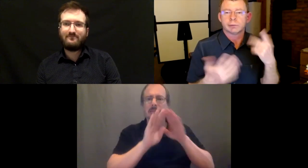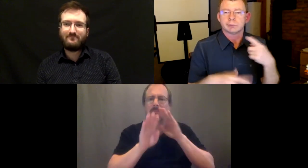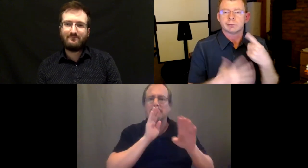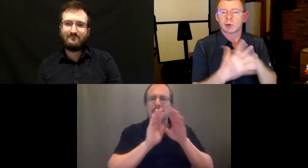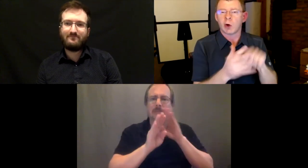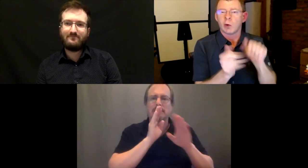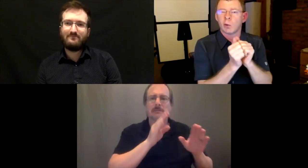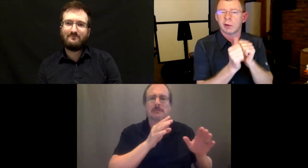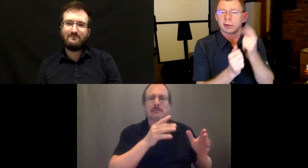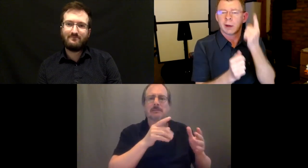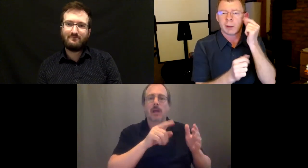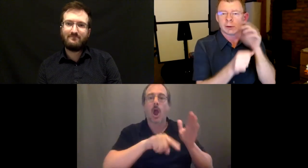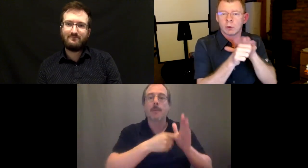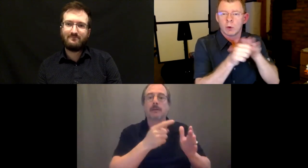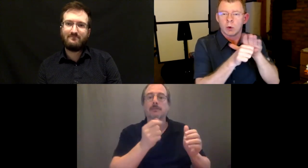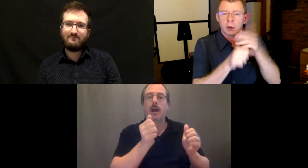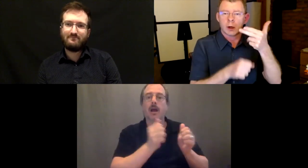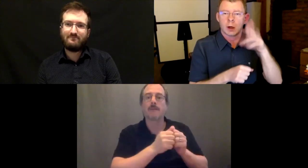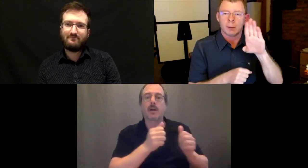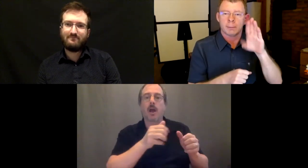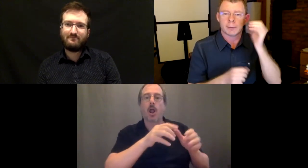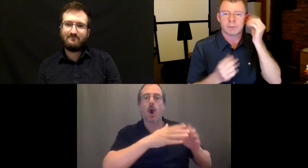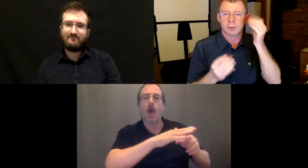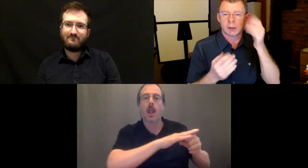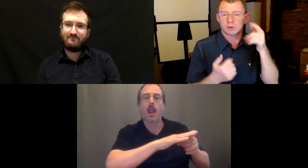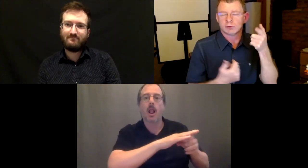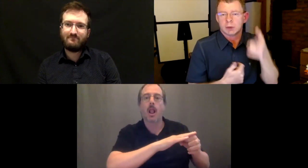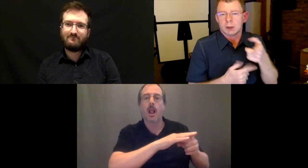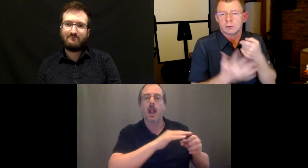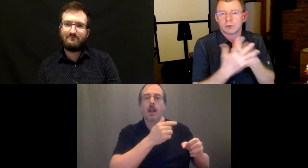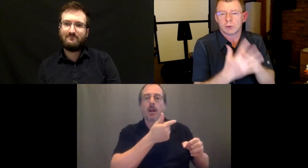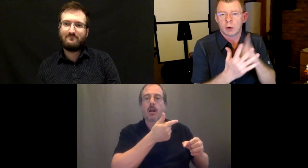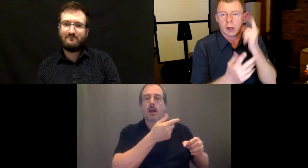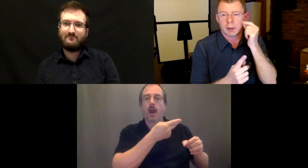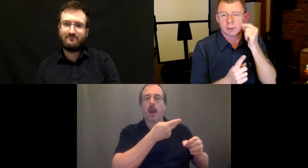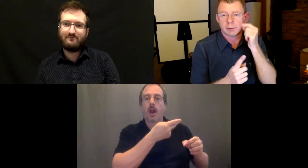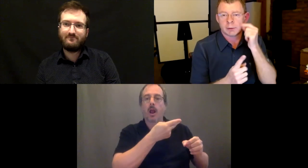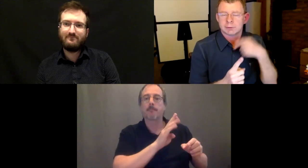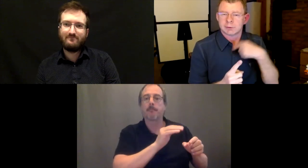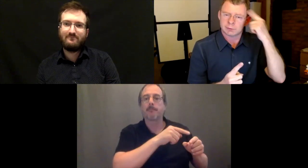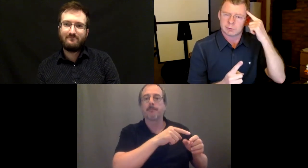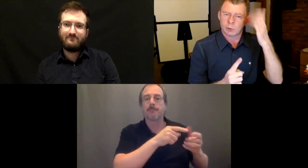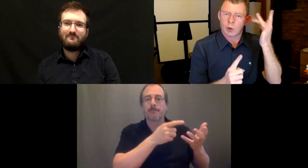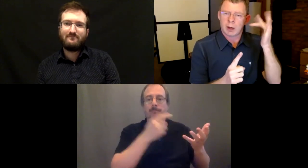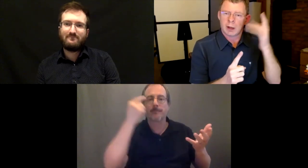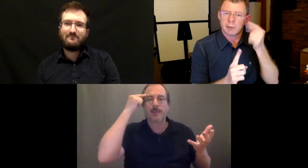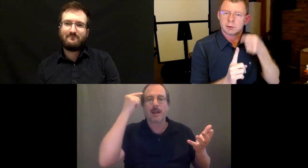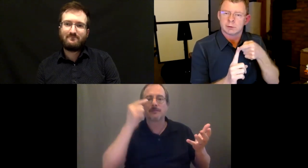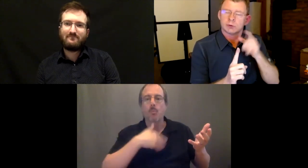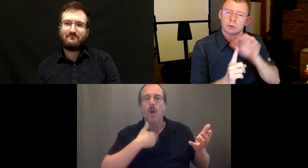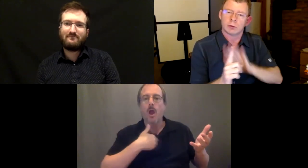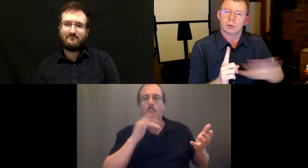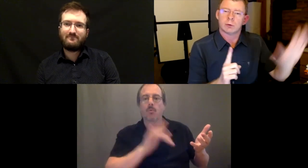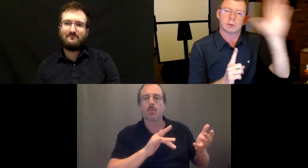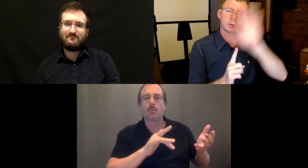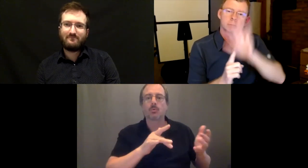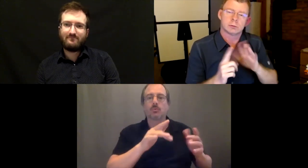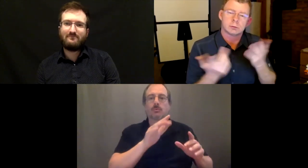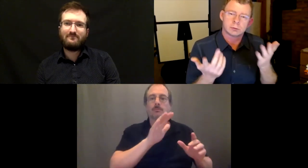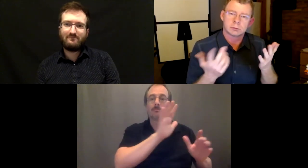region, because there's a lot of frustration there. And if there was a Hamilton hub of local information,